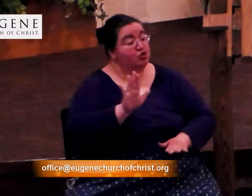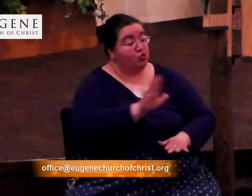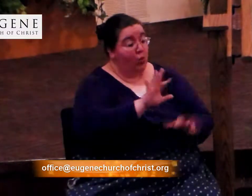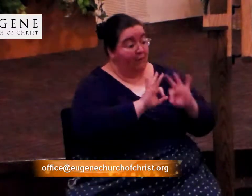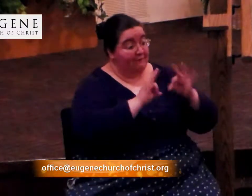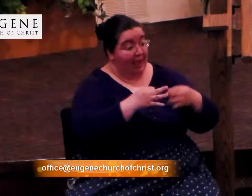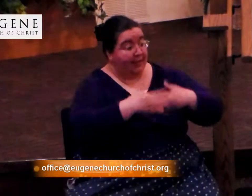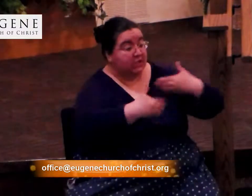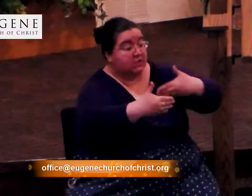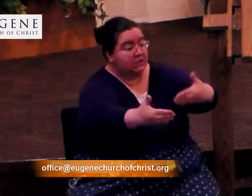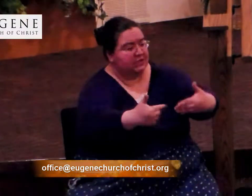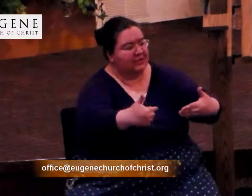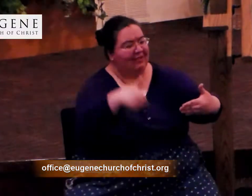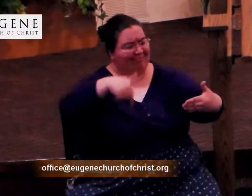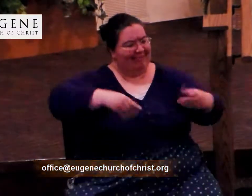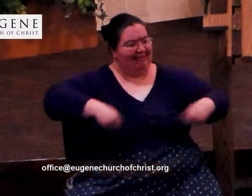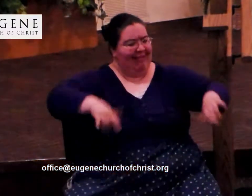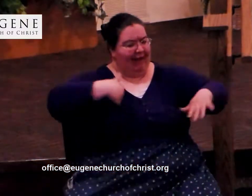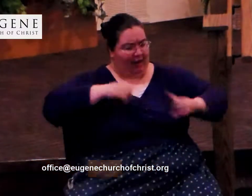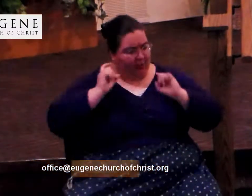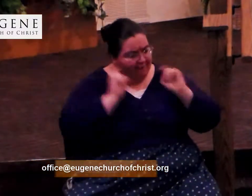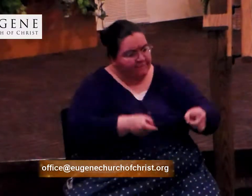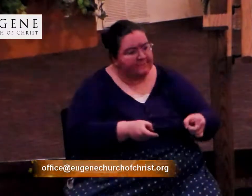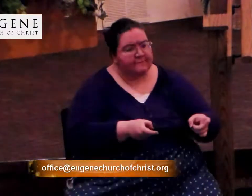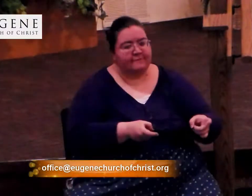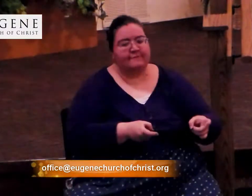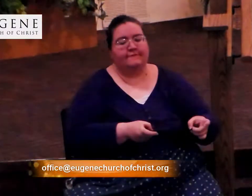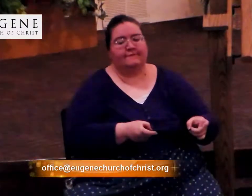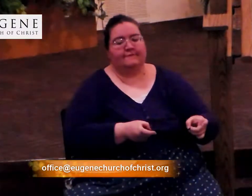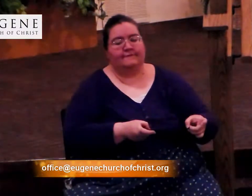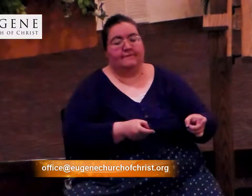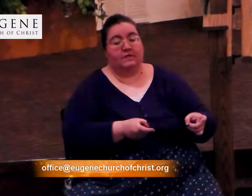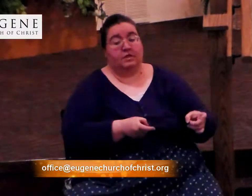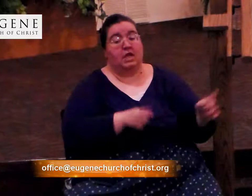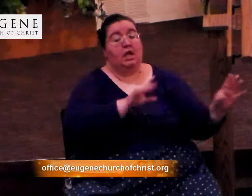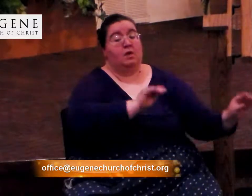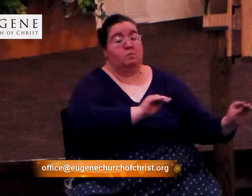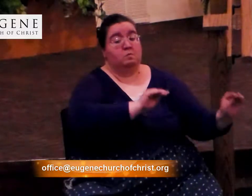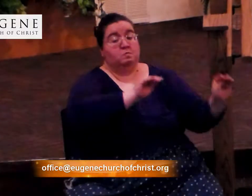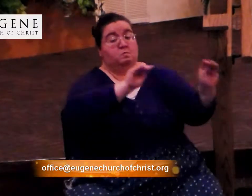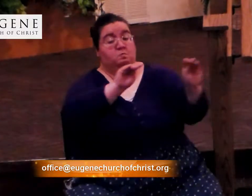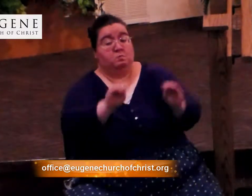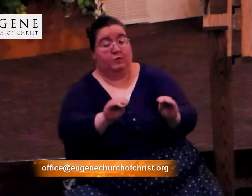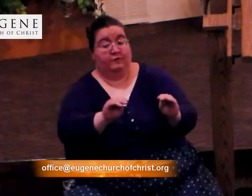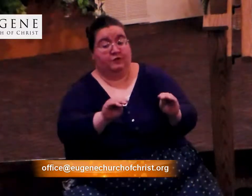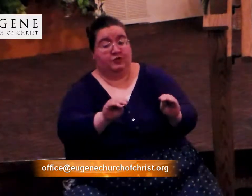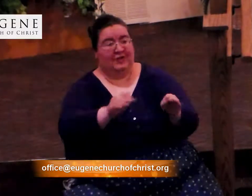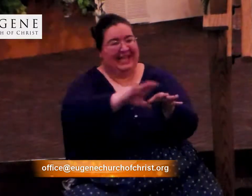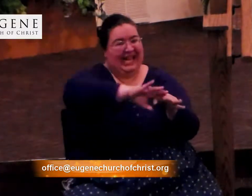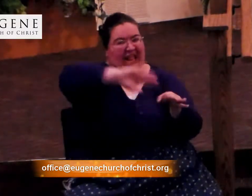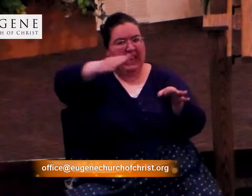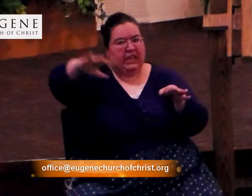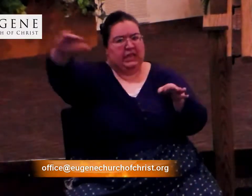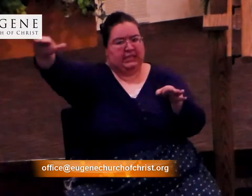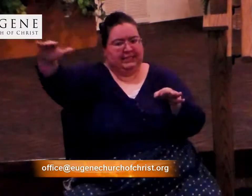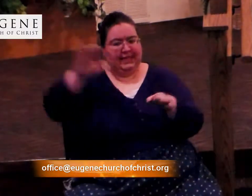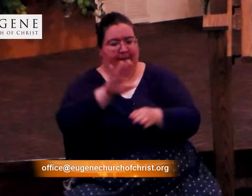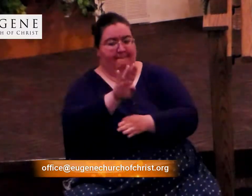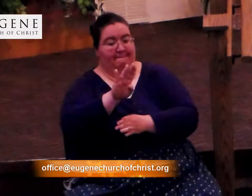there he moved to the hill country to the east of Bethel and pitched his tent, and with Bethel on the west and Ai on the east. There he built an altar